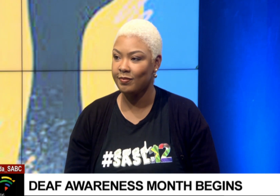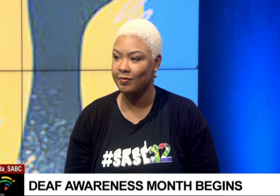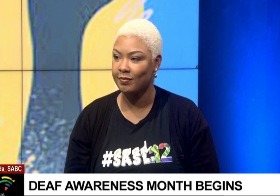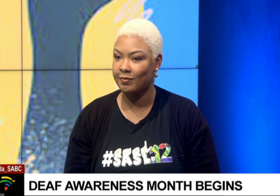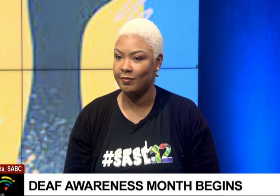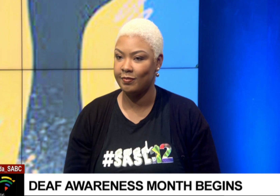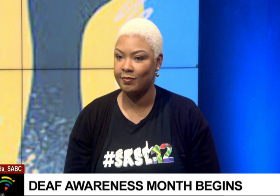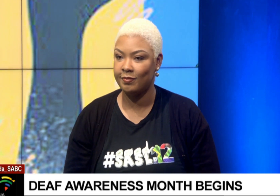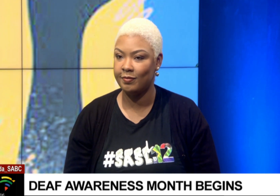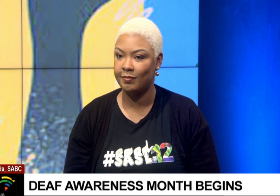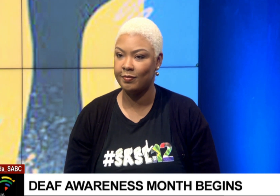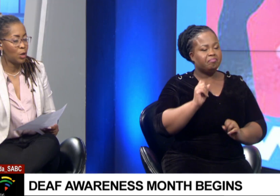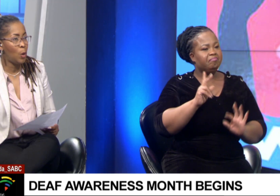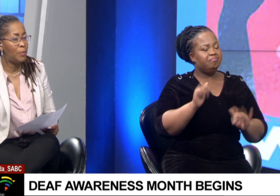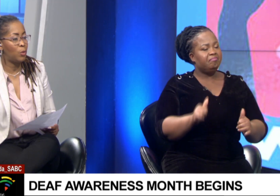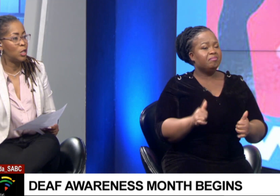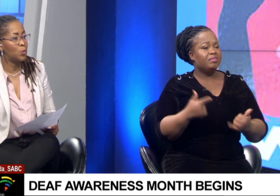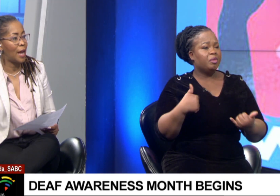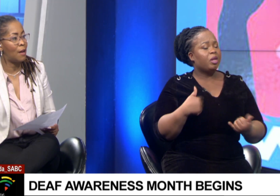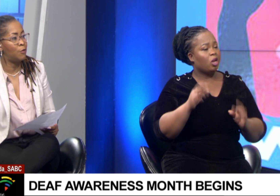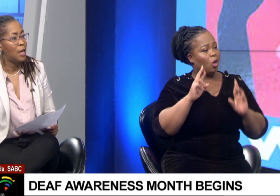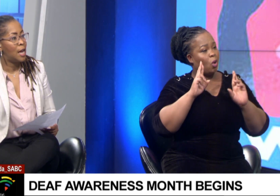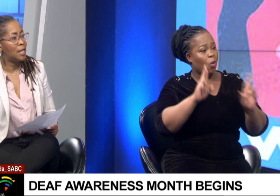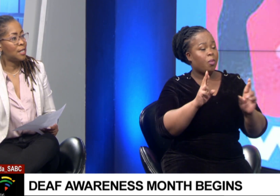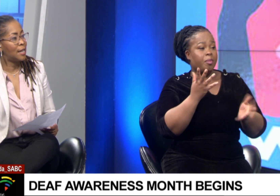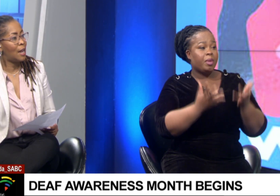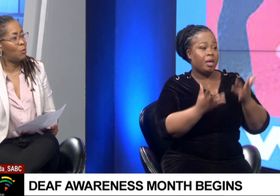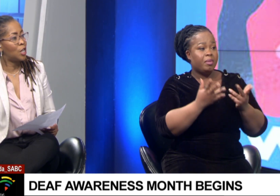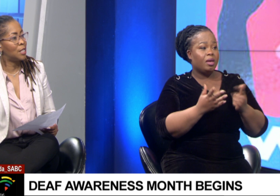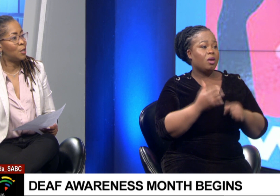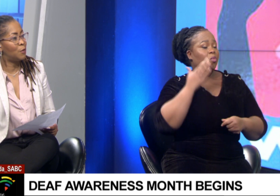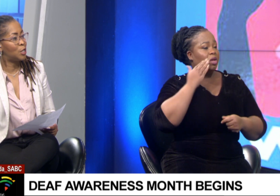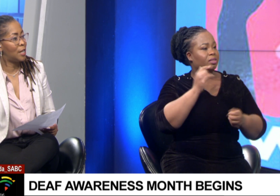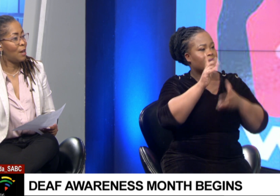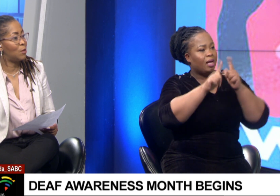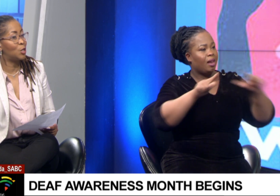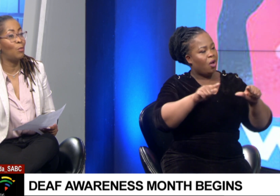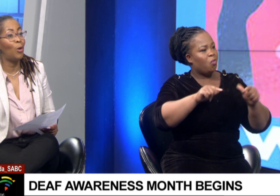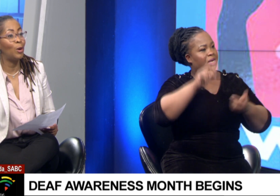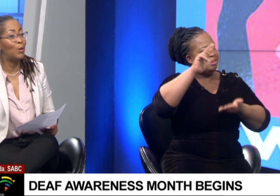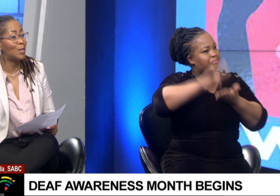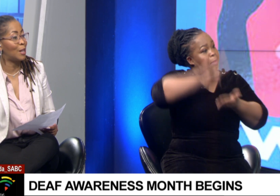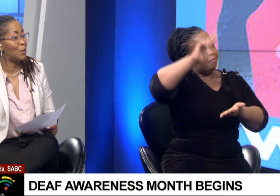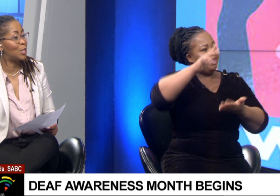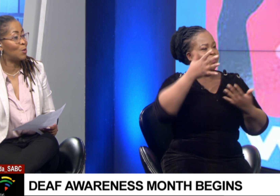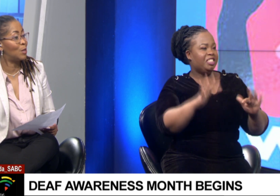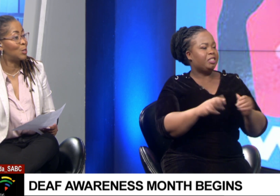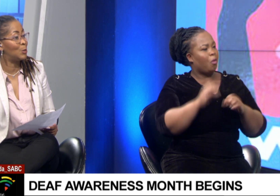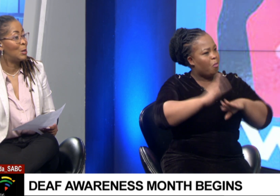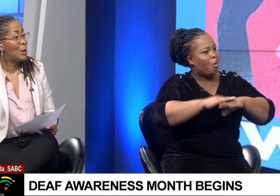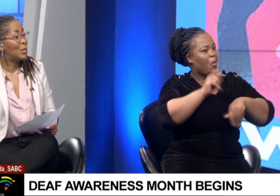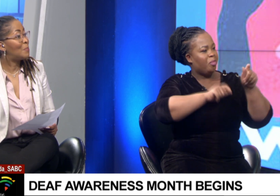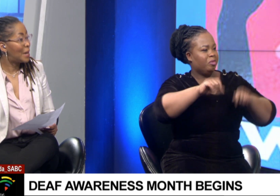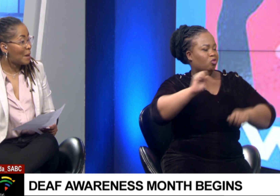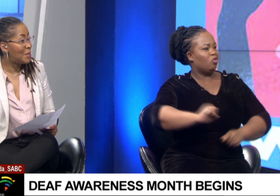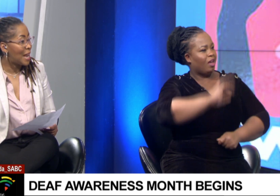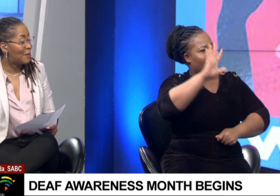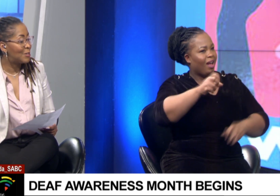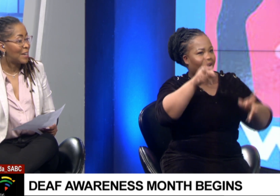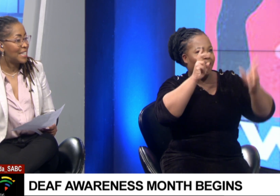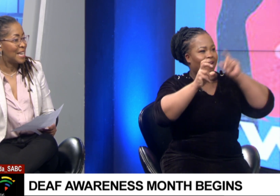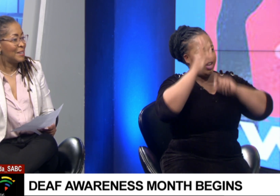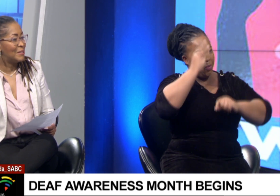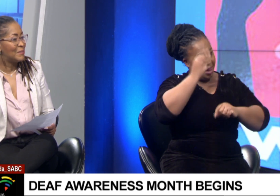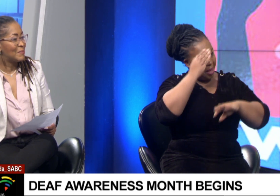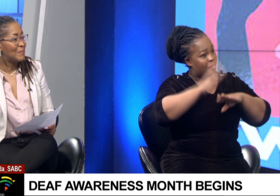an official language. Absolutely. And one would hope that once we have a sign language as an official language, that more and more South Africans would want to pick up the